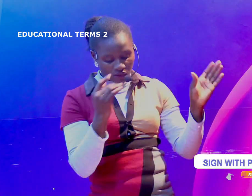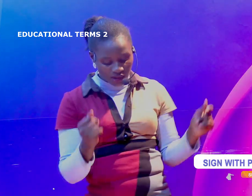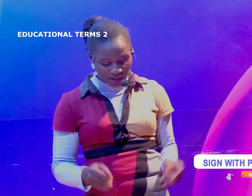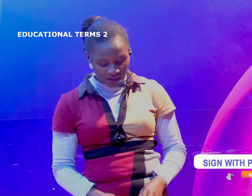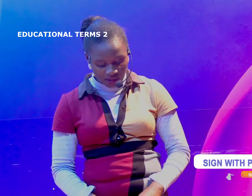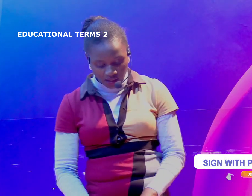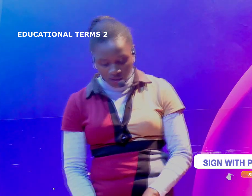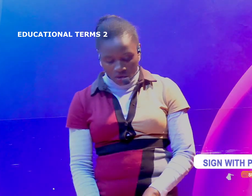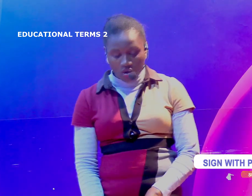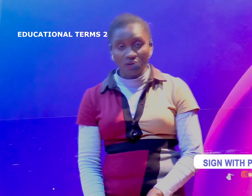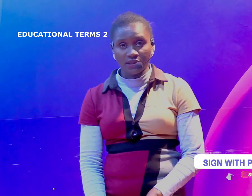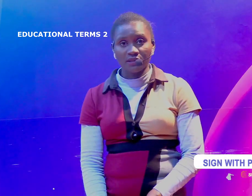And then course.